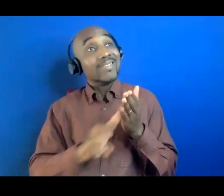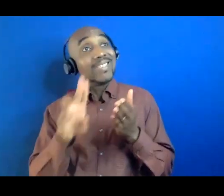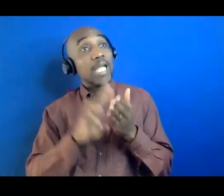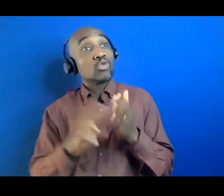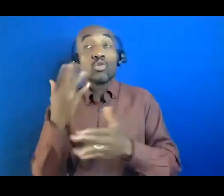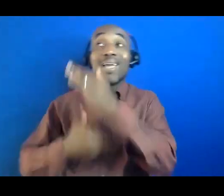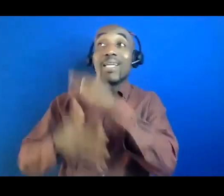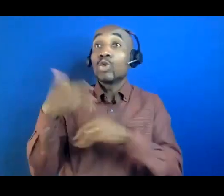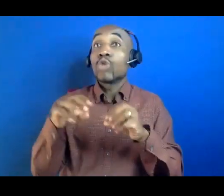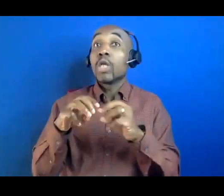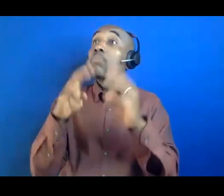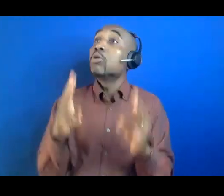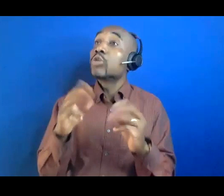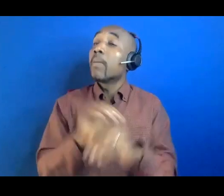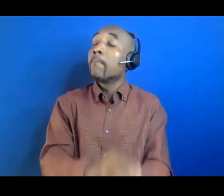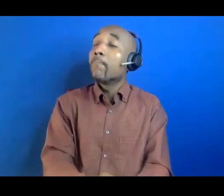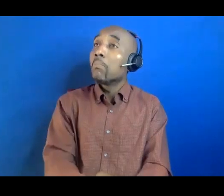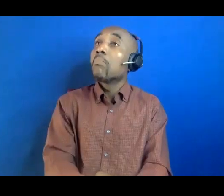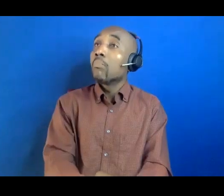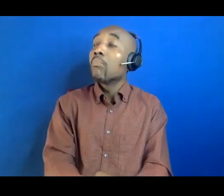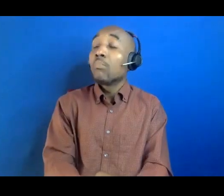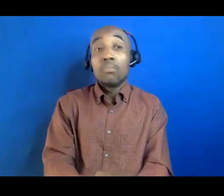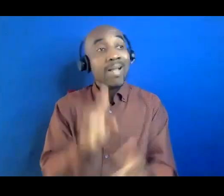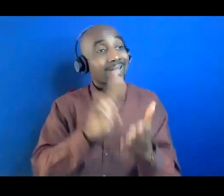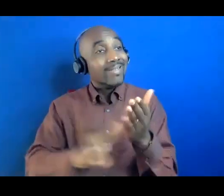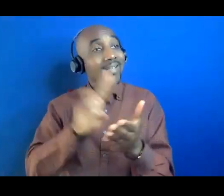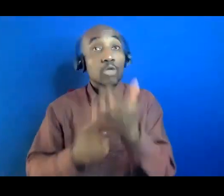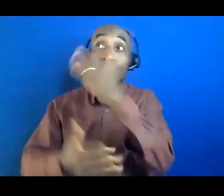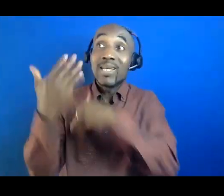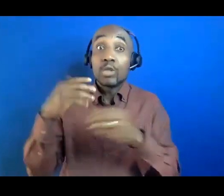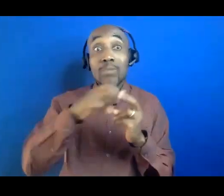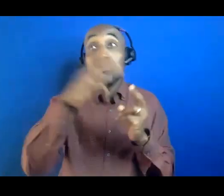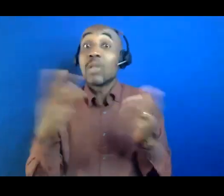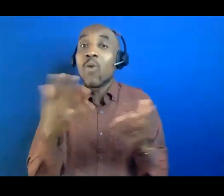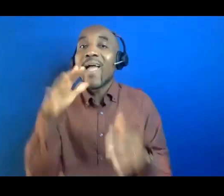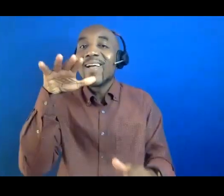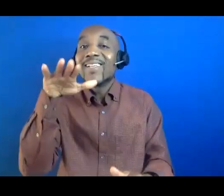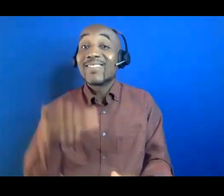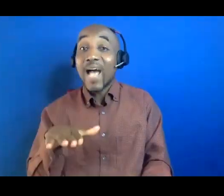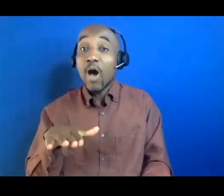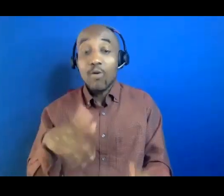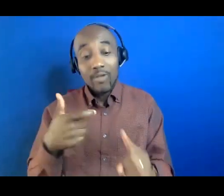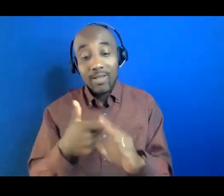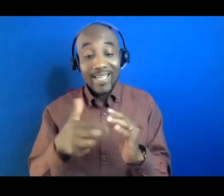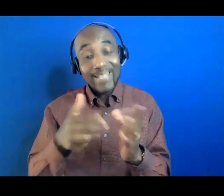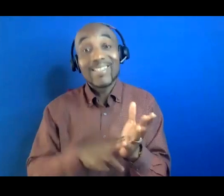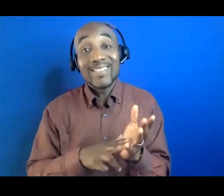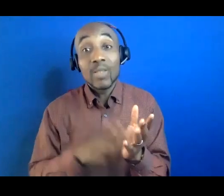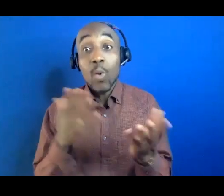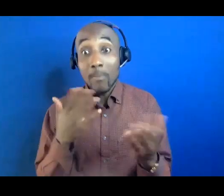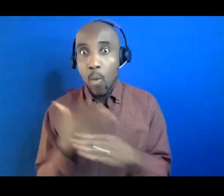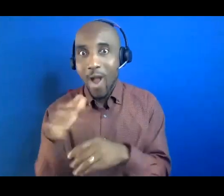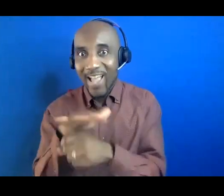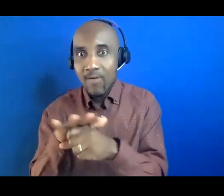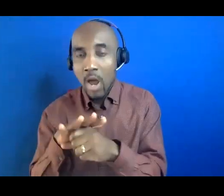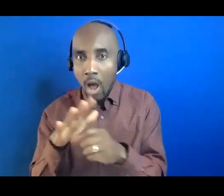Museum." And the Natural History Museum is in South Kensington, where I work. So I opened my Outlook and